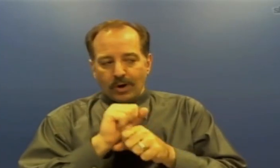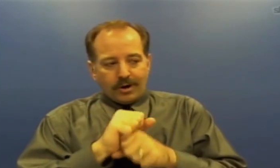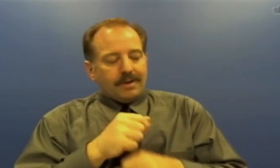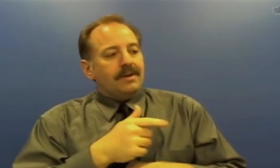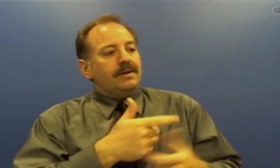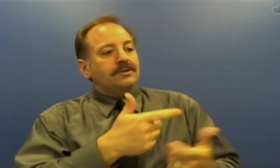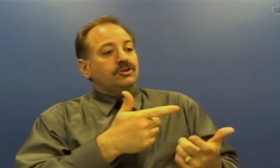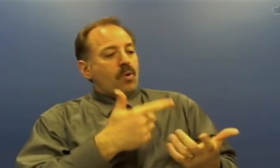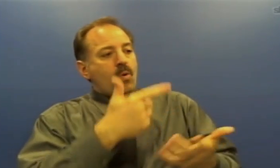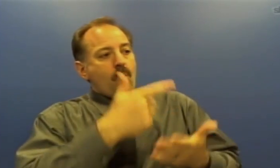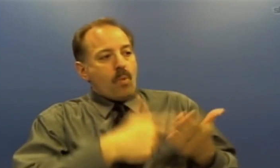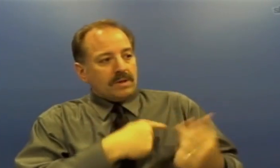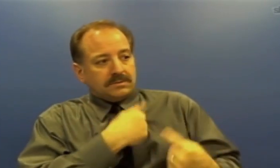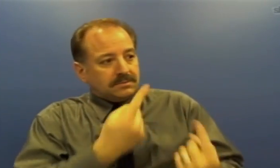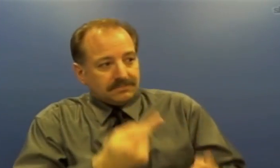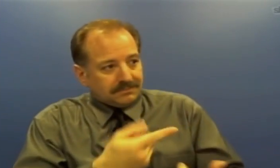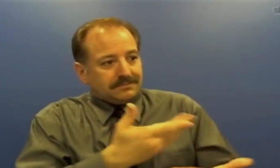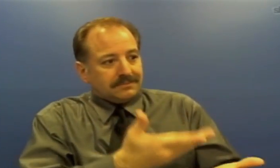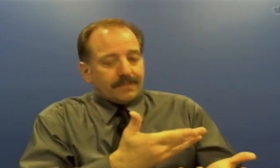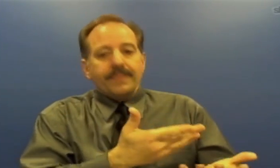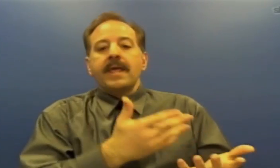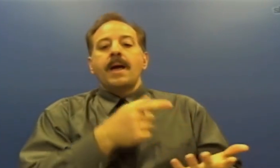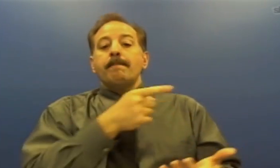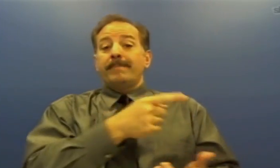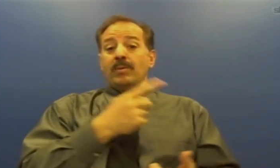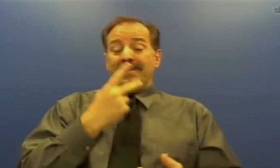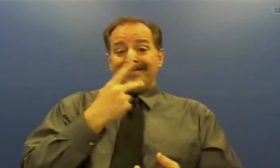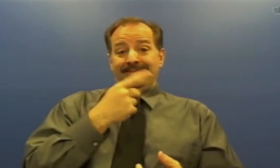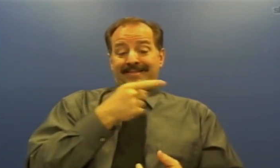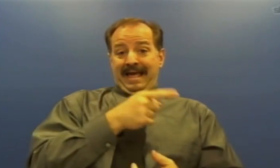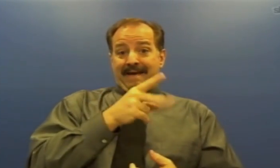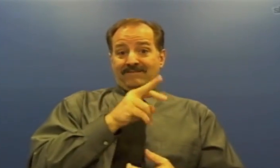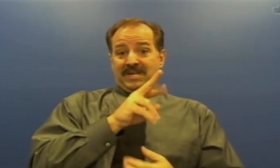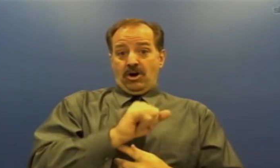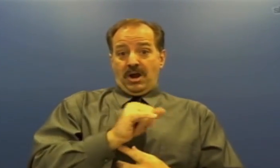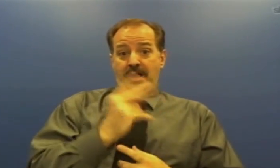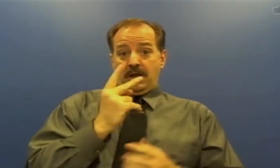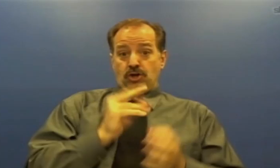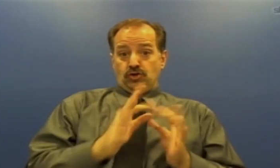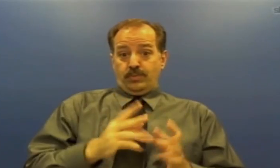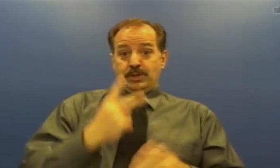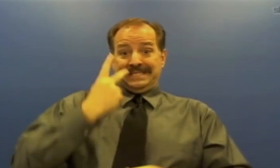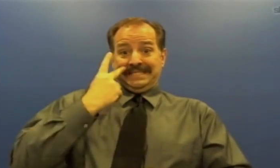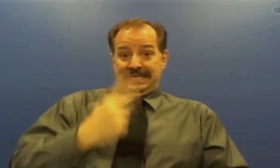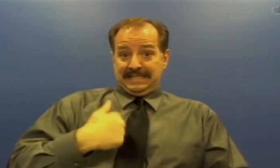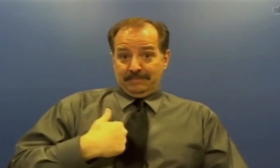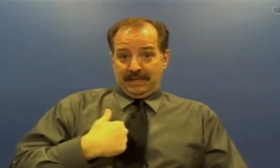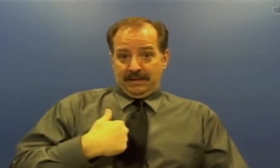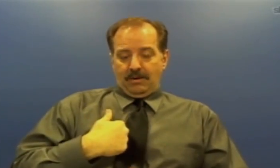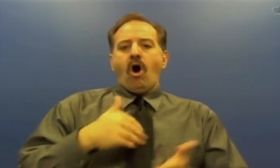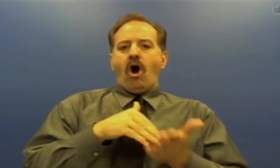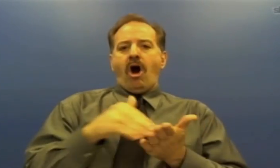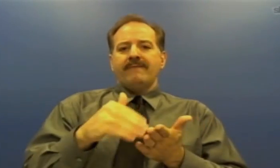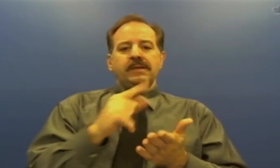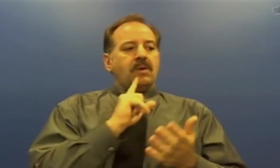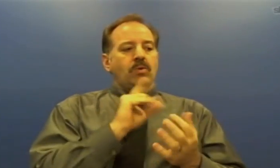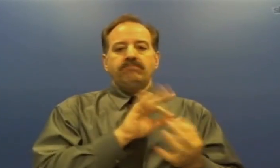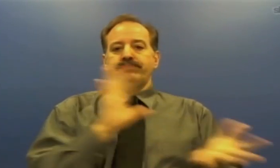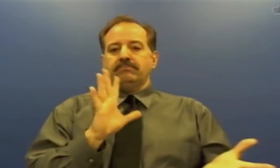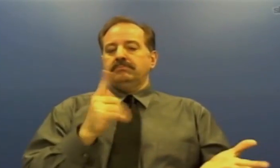can, just as we would, work as a team with the interpreter who is now going off screen. So the VRI interpreter, once they see me,